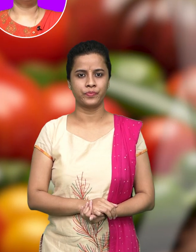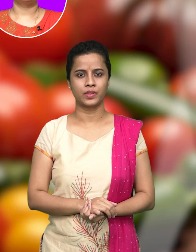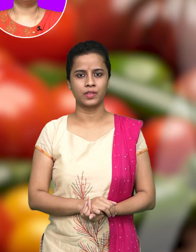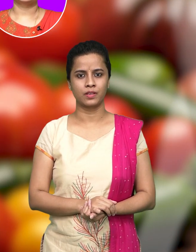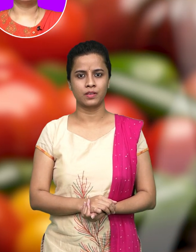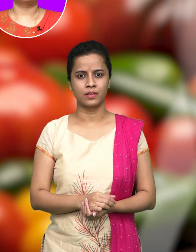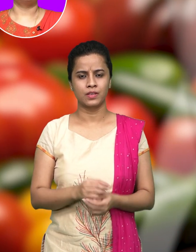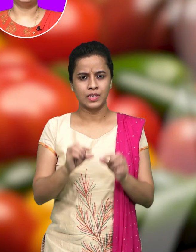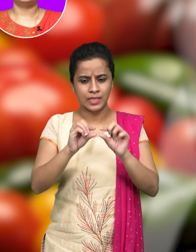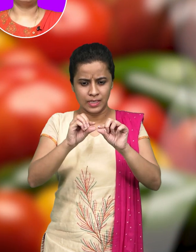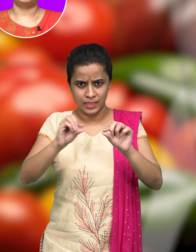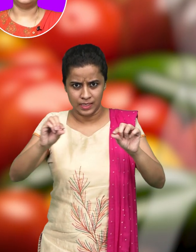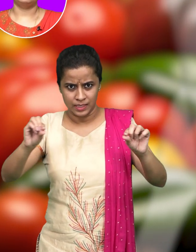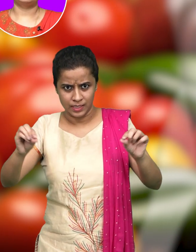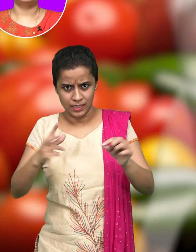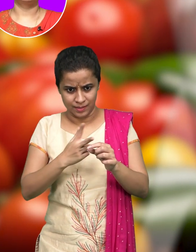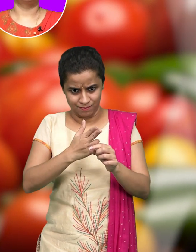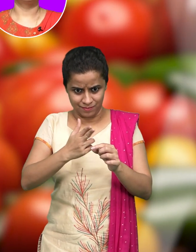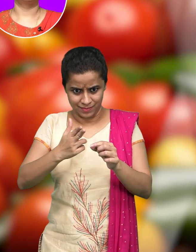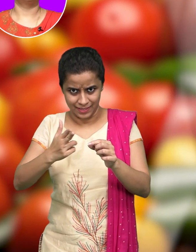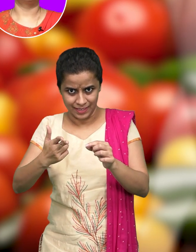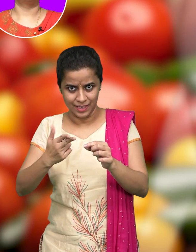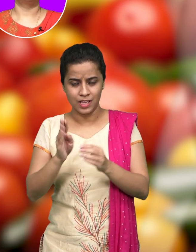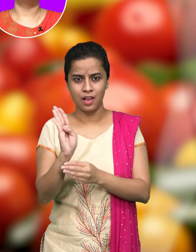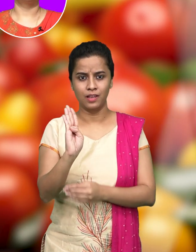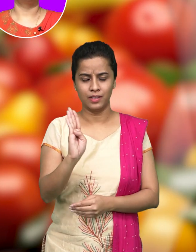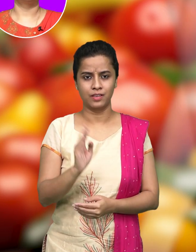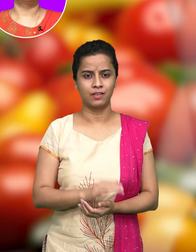Cut a thin section of nerium leaf